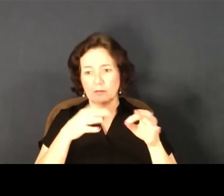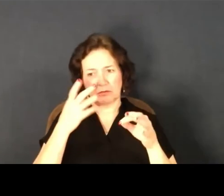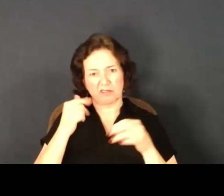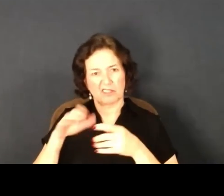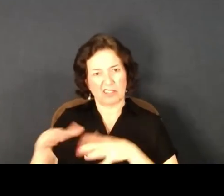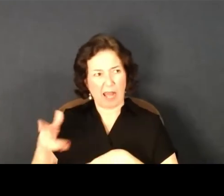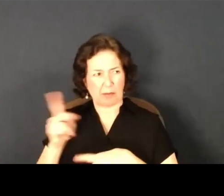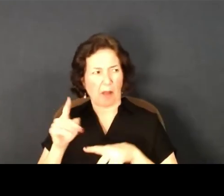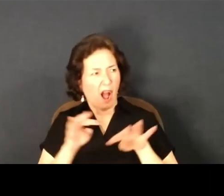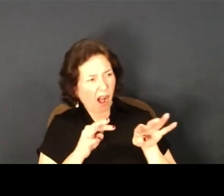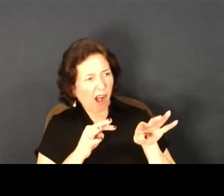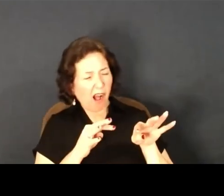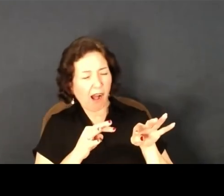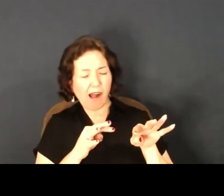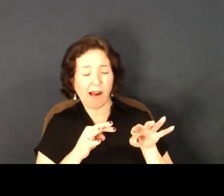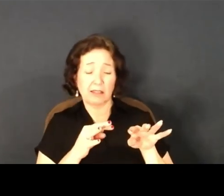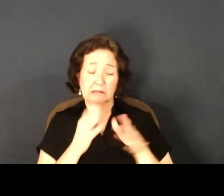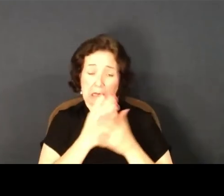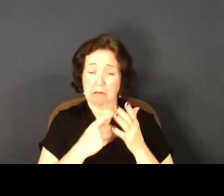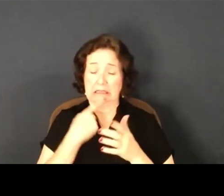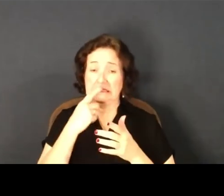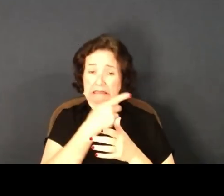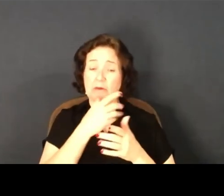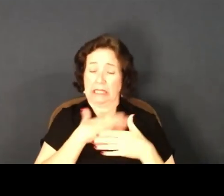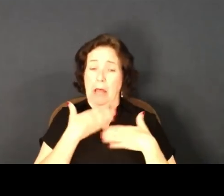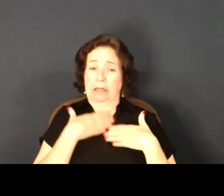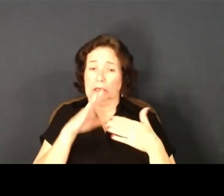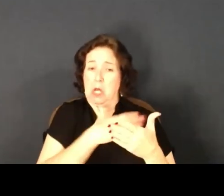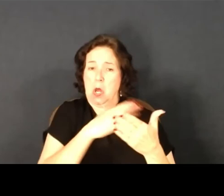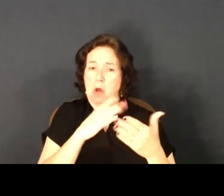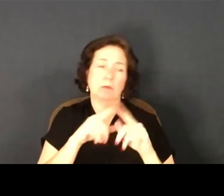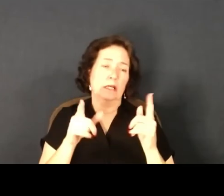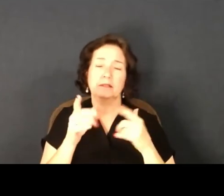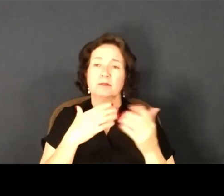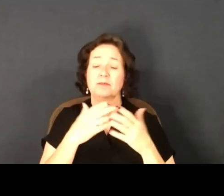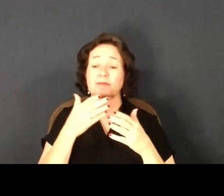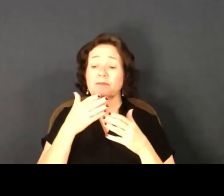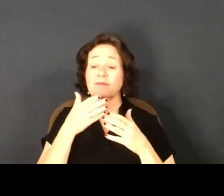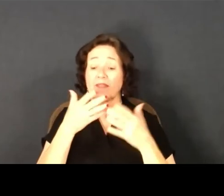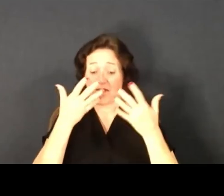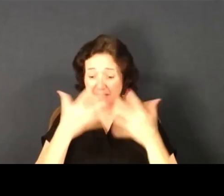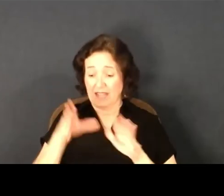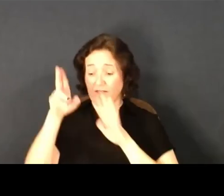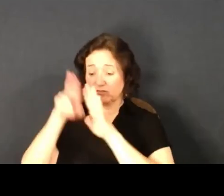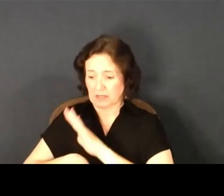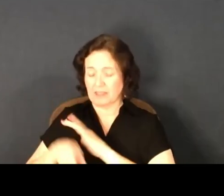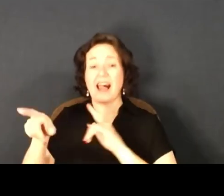clickety-clack. And afterwards, the family went home and the fiddler man went home with